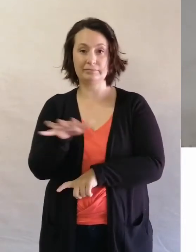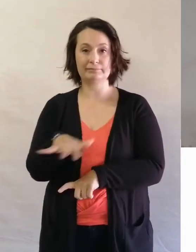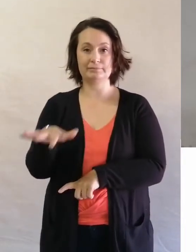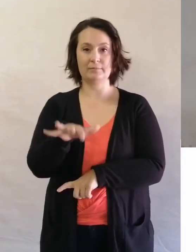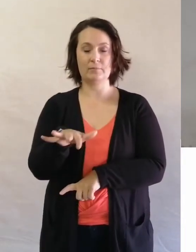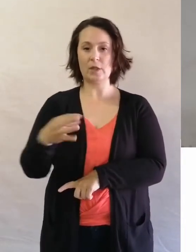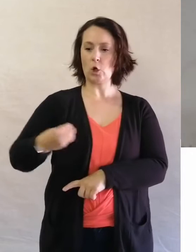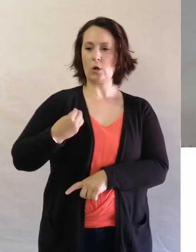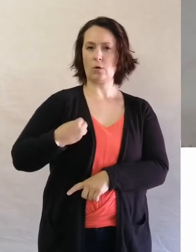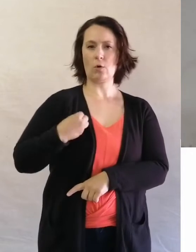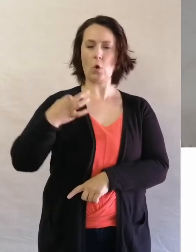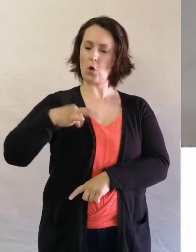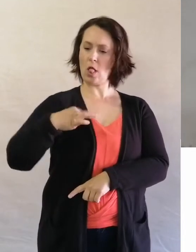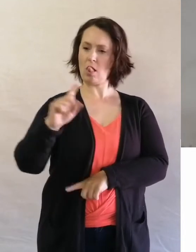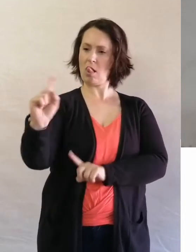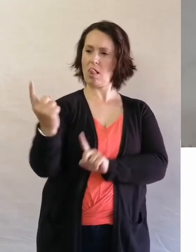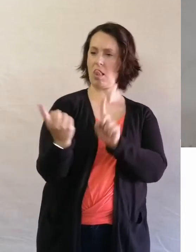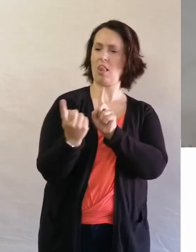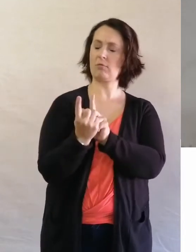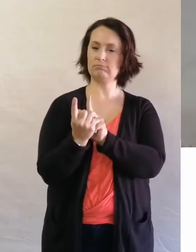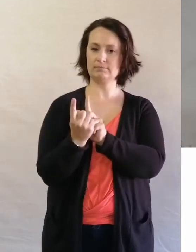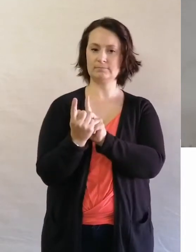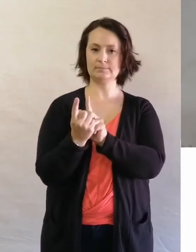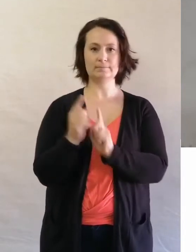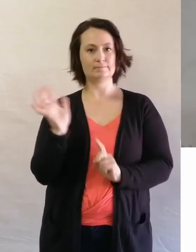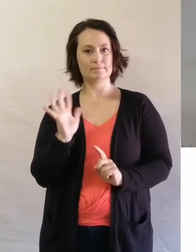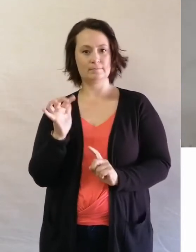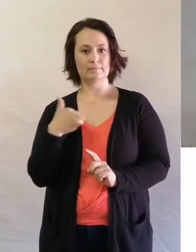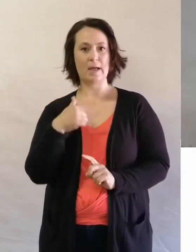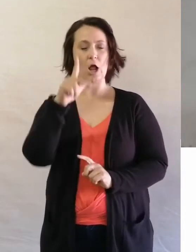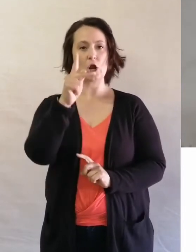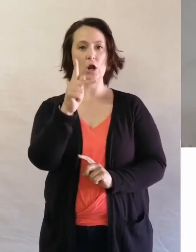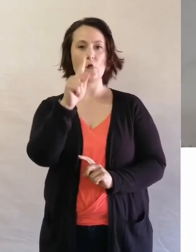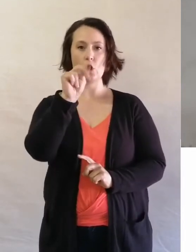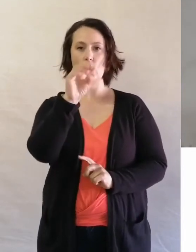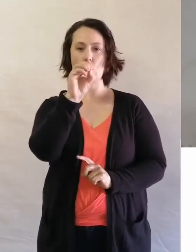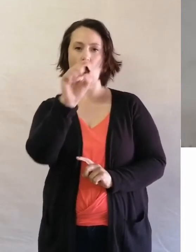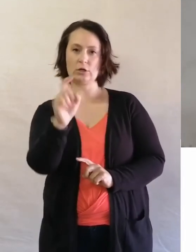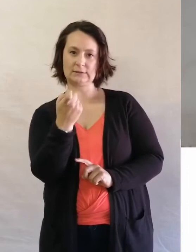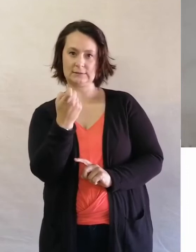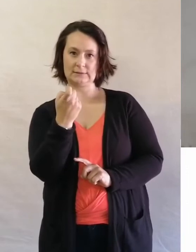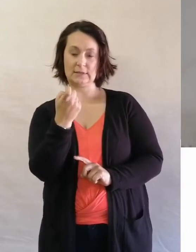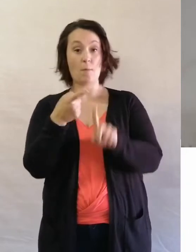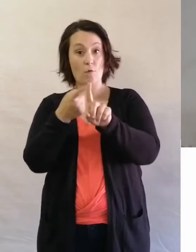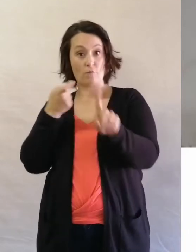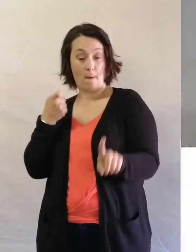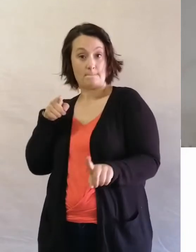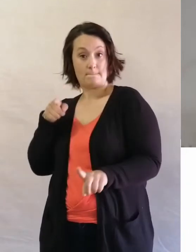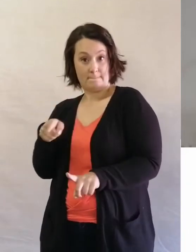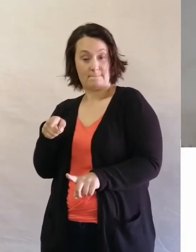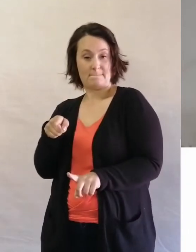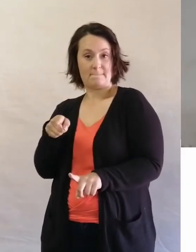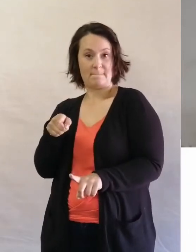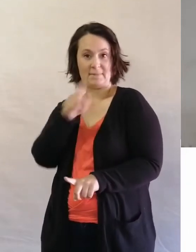young girl came out of the crowd and introduced herself to me. She said, my name is Knox. I used to come from Maritzburg. In fact, I was in your